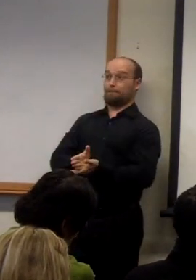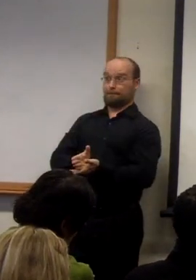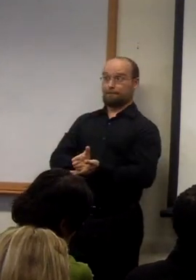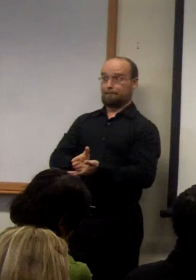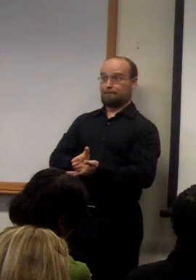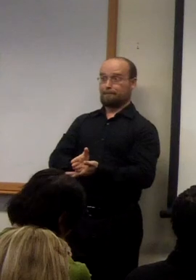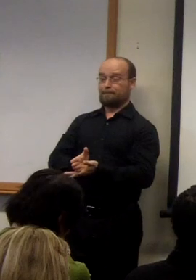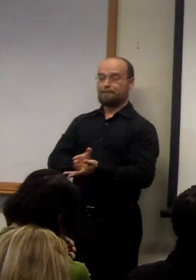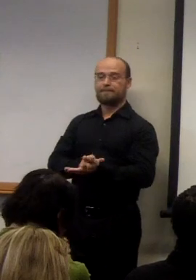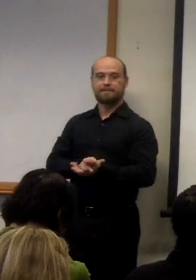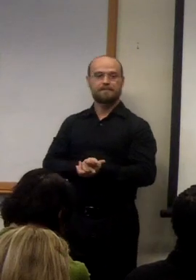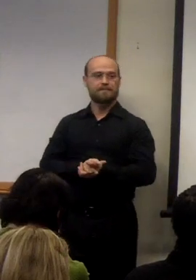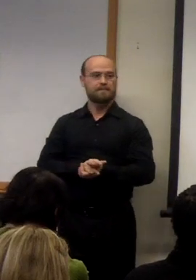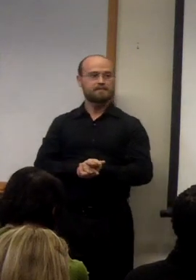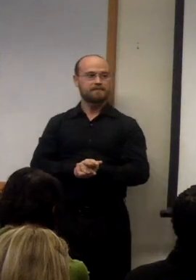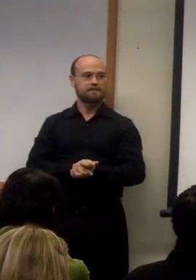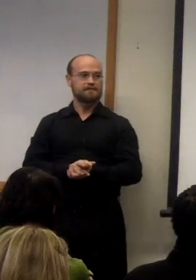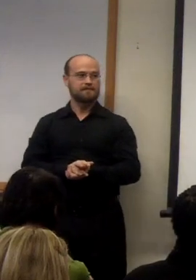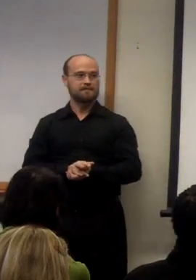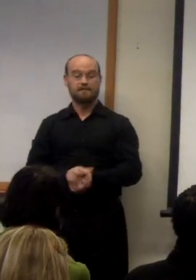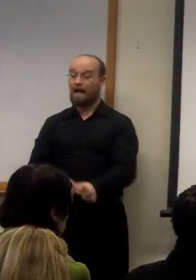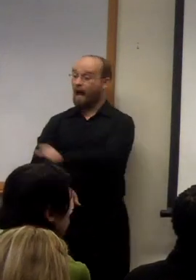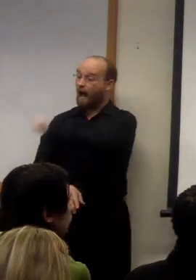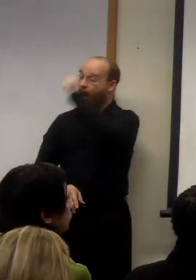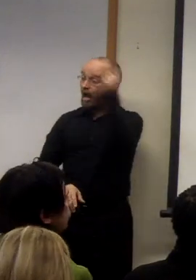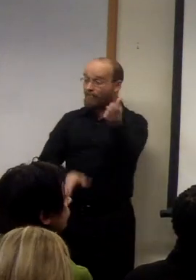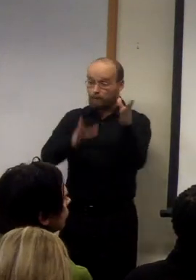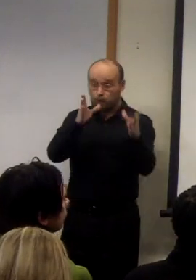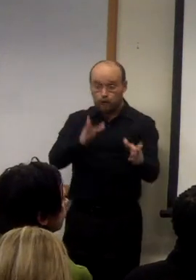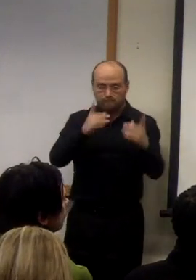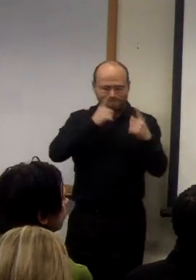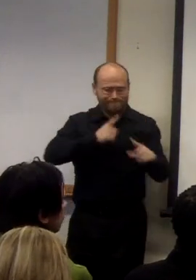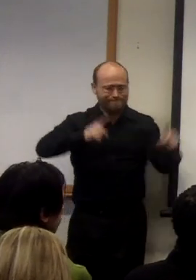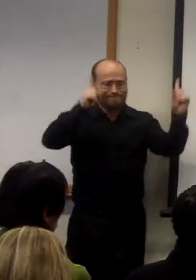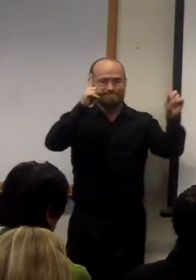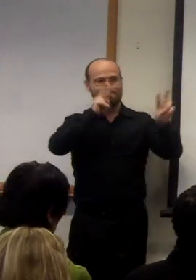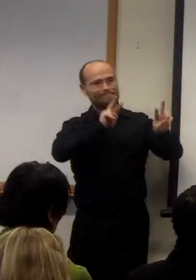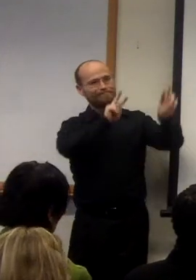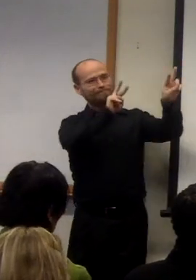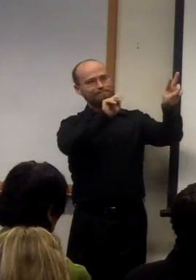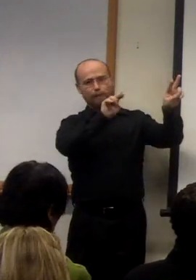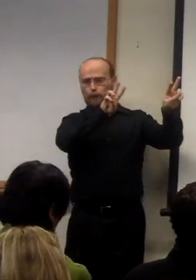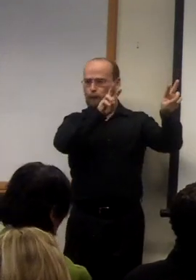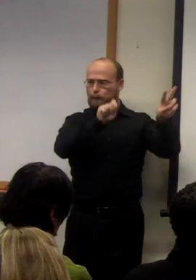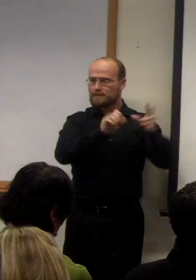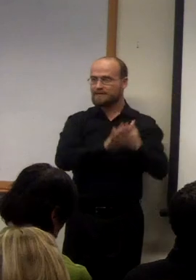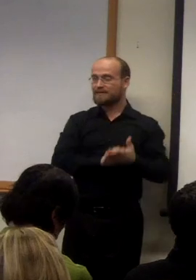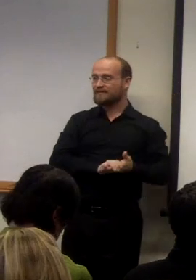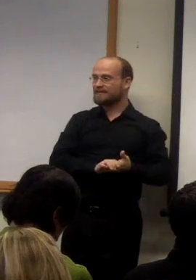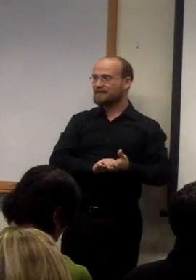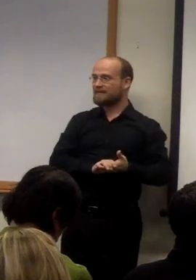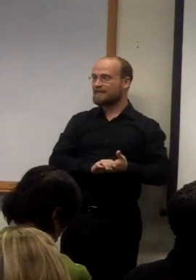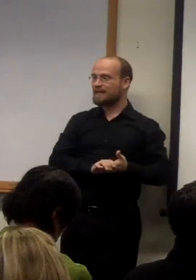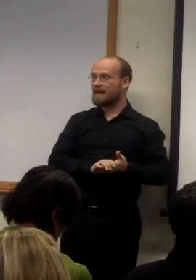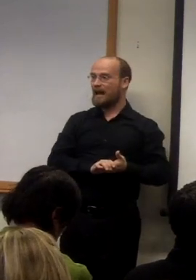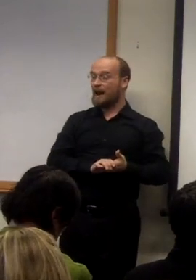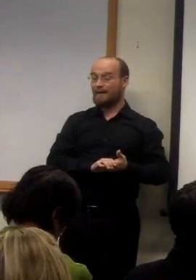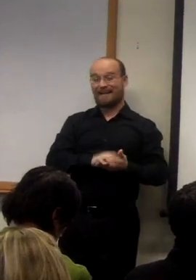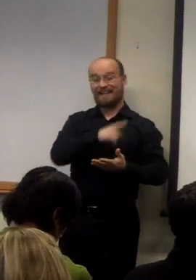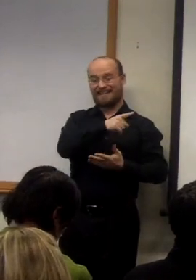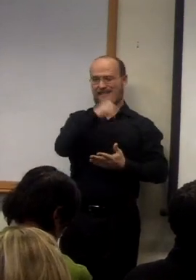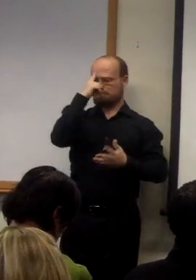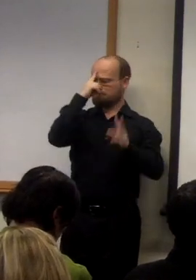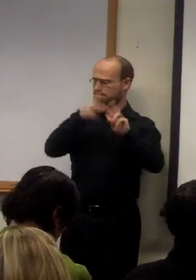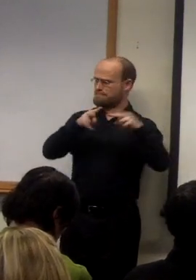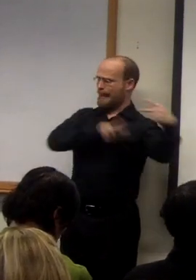Another thing that's happening is that another individual who's in the news, which is so brilliant to me because it is just so completely backwards in my opinion,